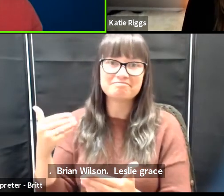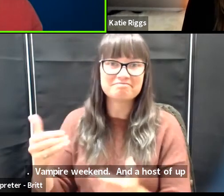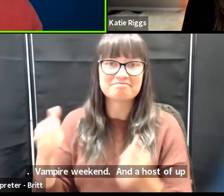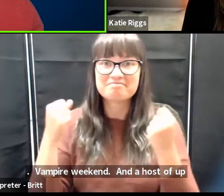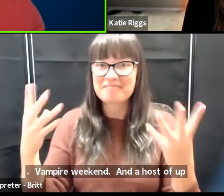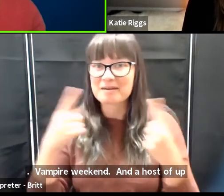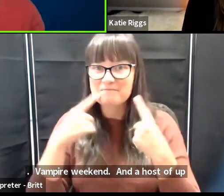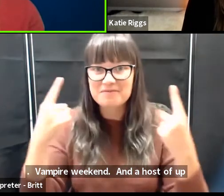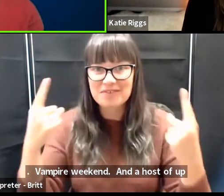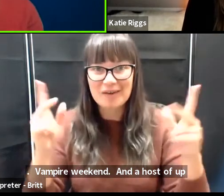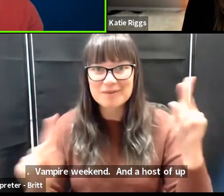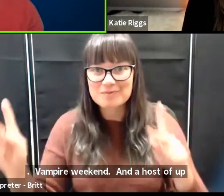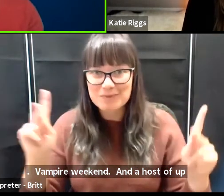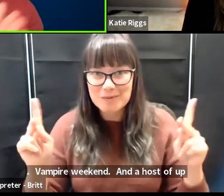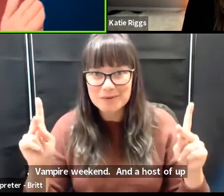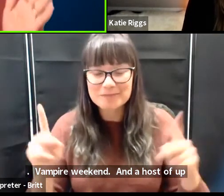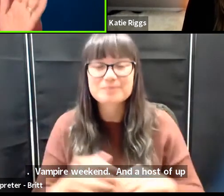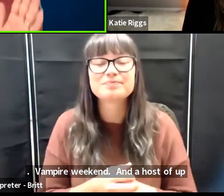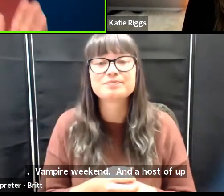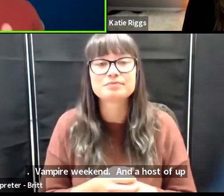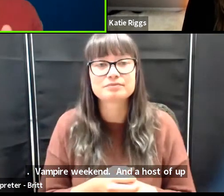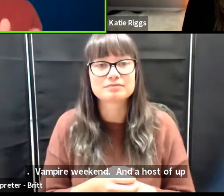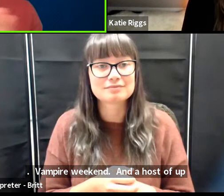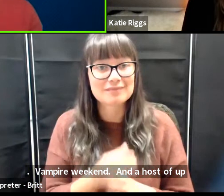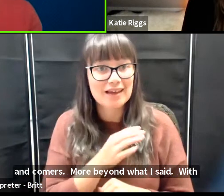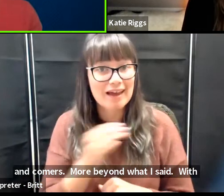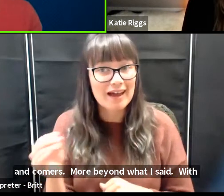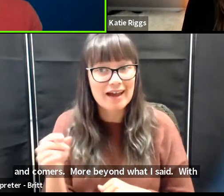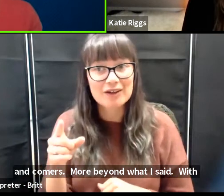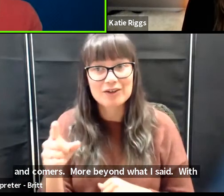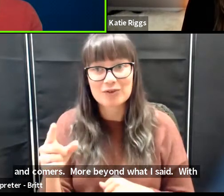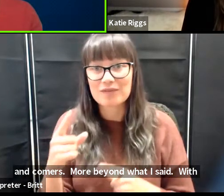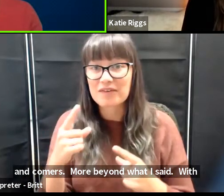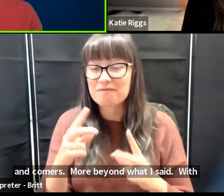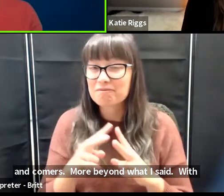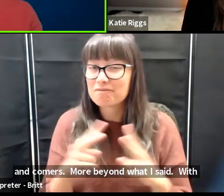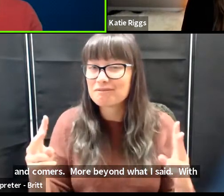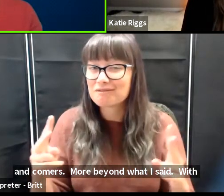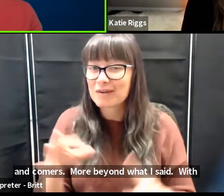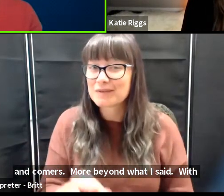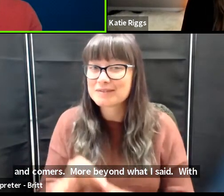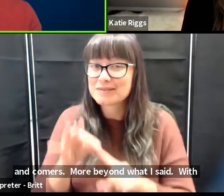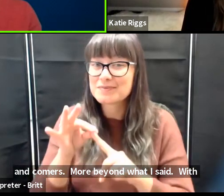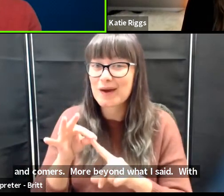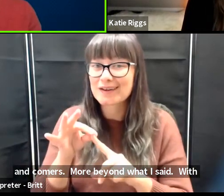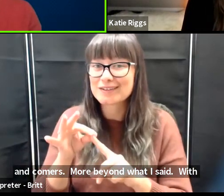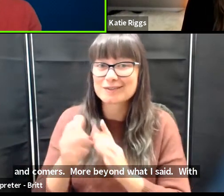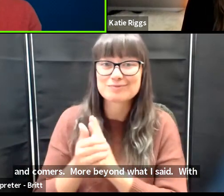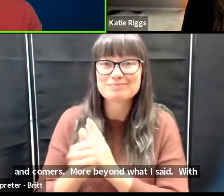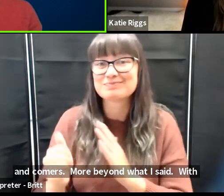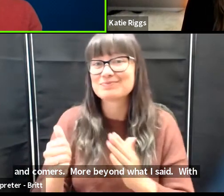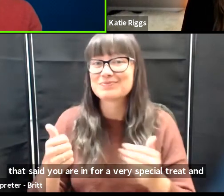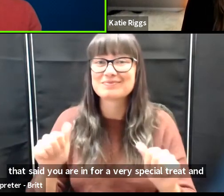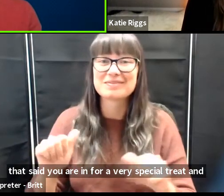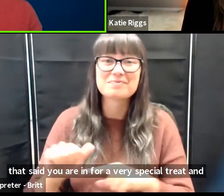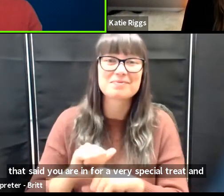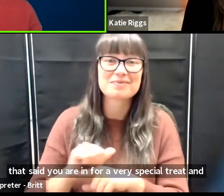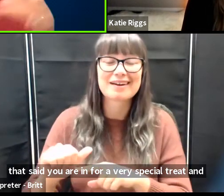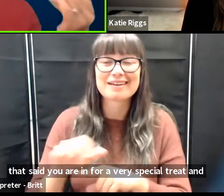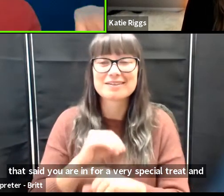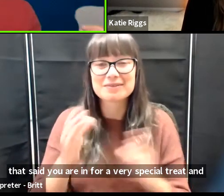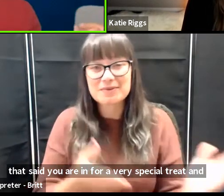I've just said. With that said, you are in for a very, very special treat. So I'm going to hand things over to Katie to start today's